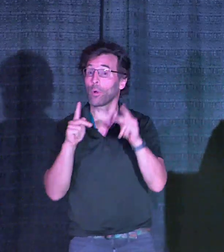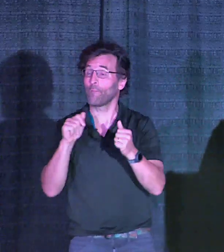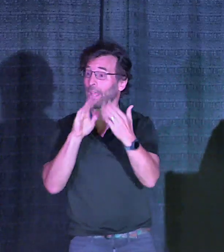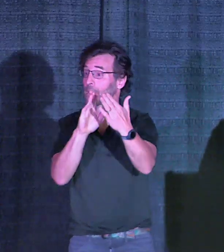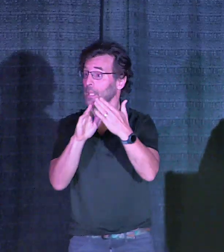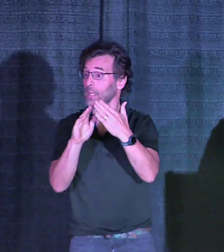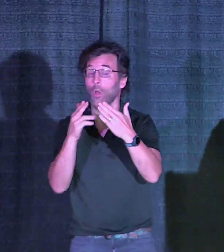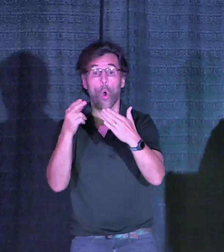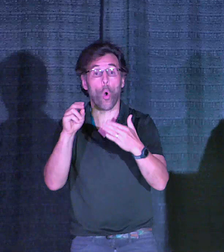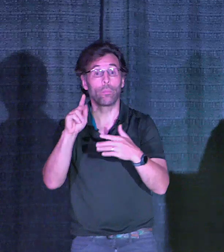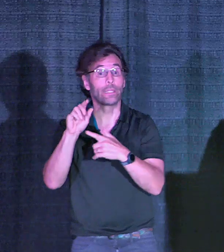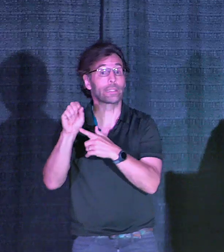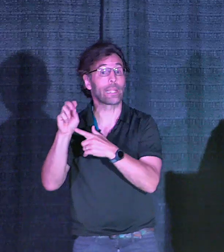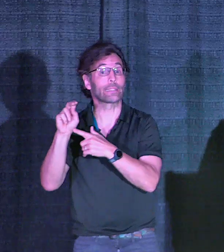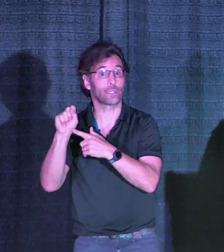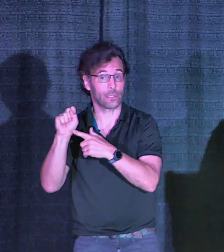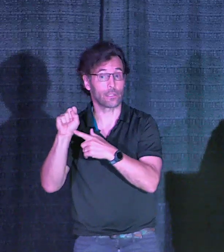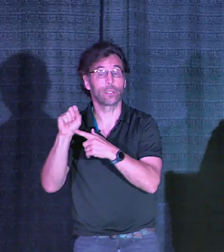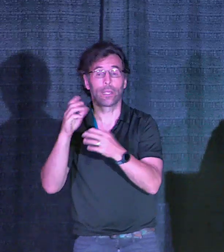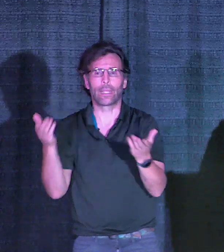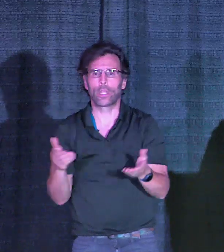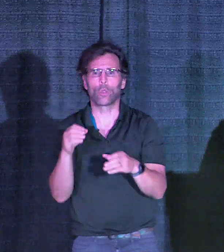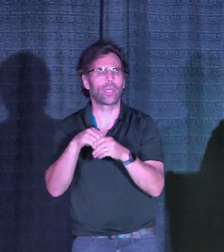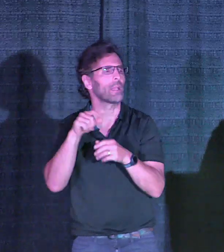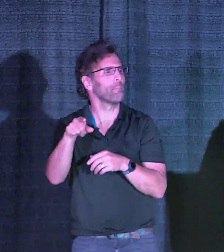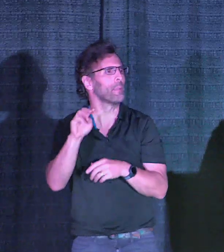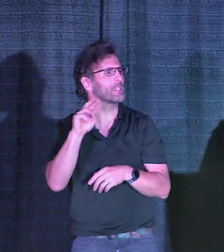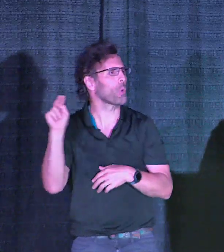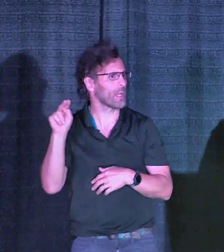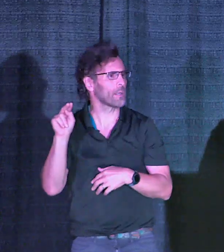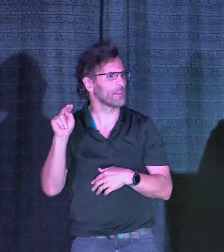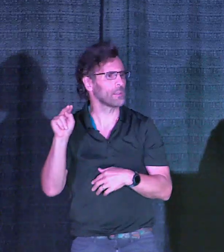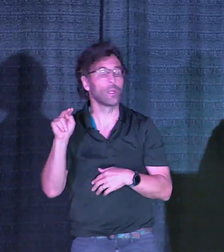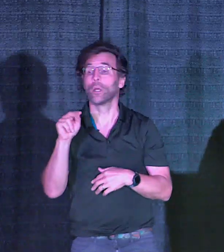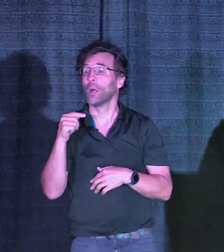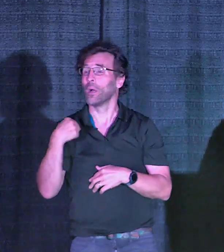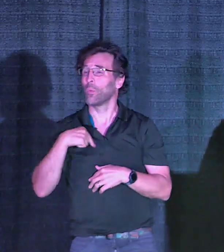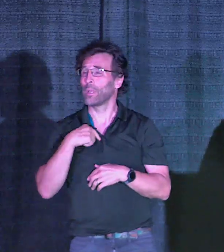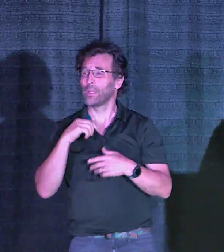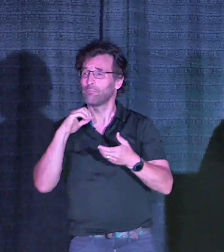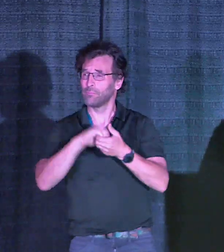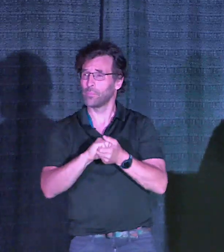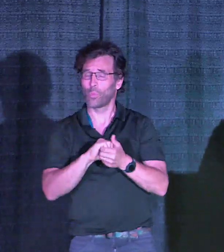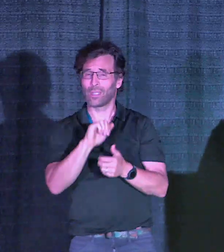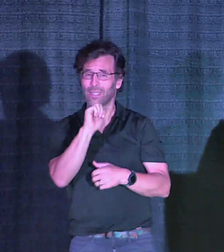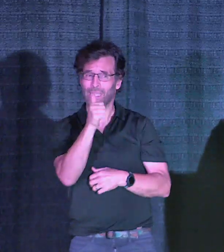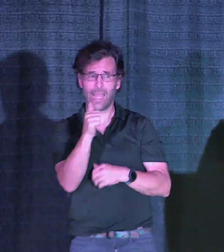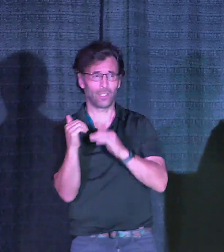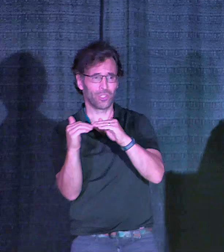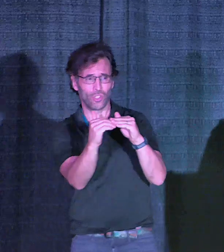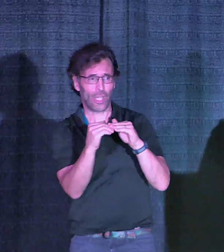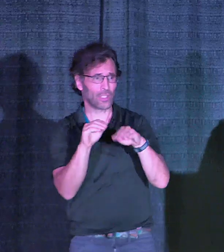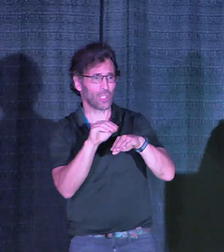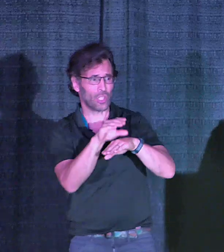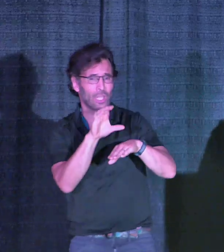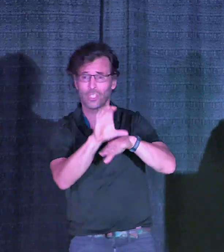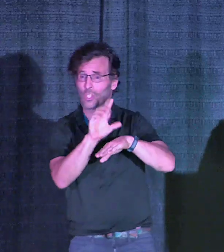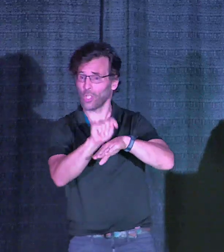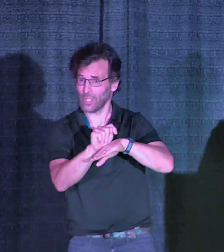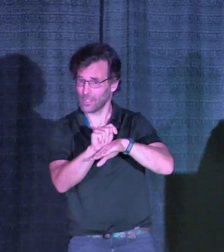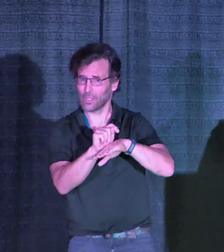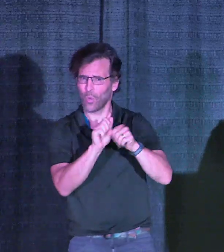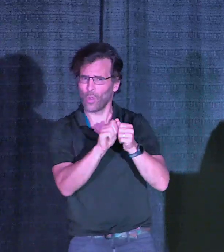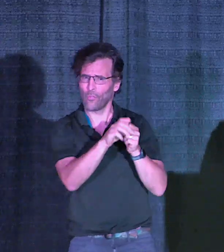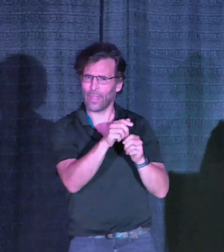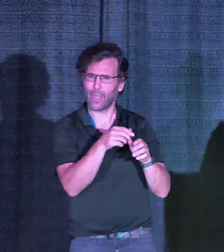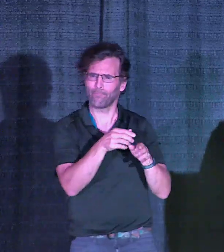Minnesota. This plan has been created in direct partnership with 10 justice consultants with lived